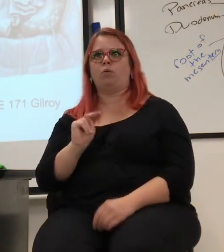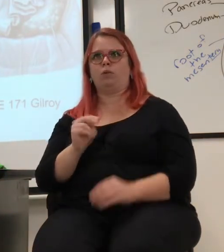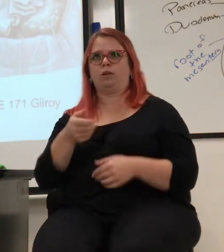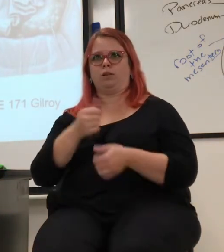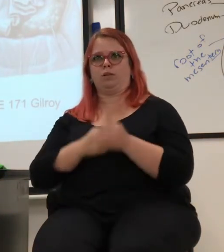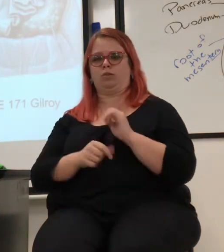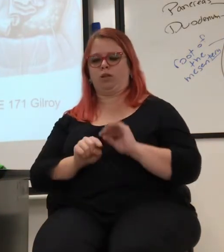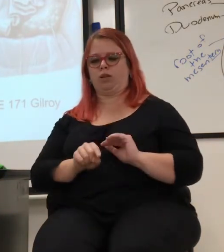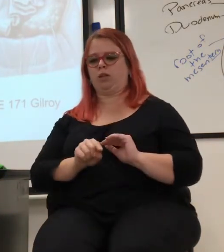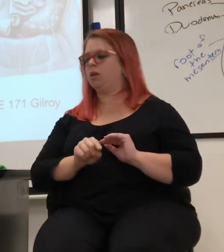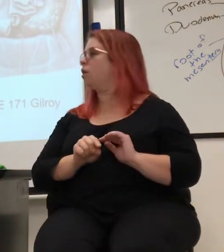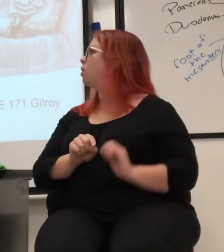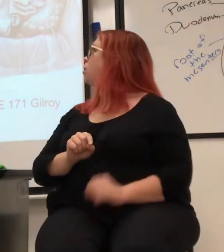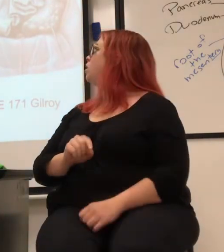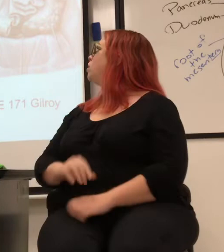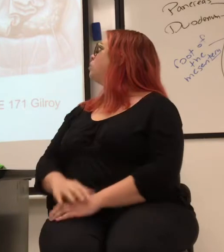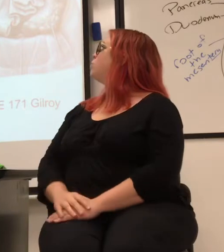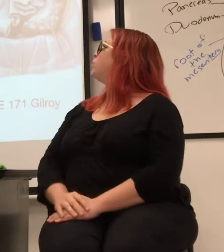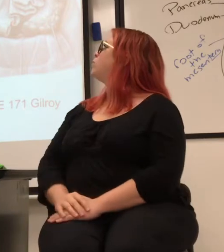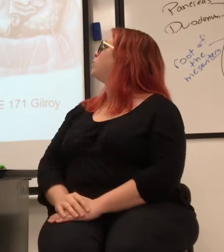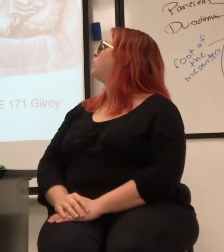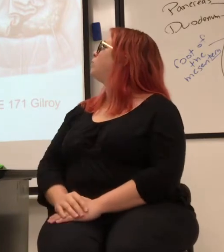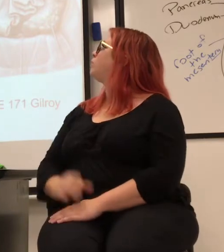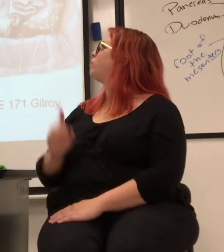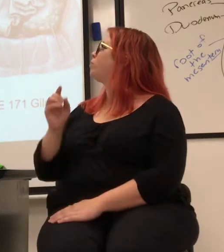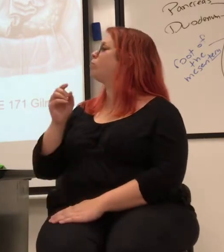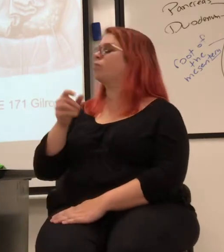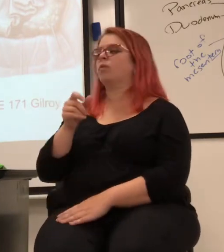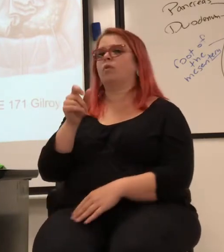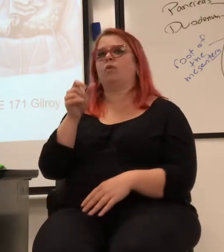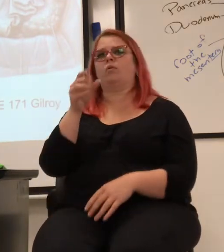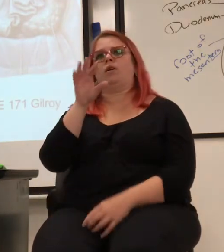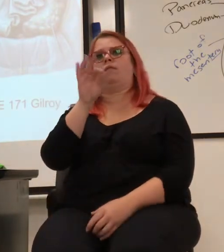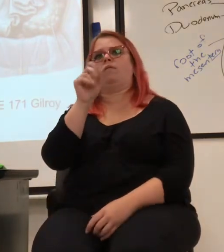here. Here's the fat apron. If you just lift it up,